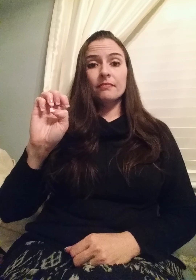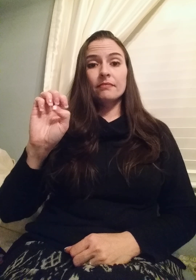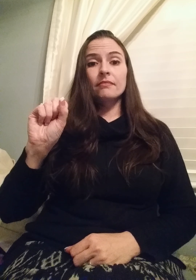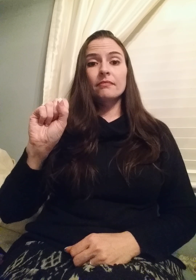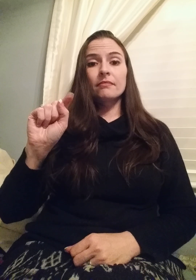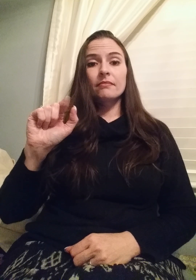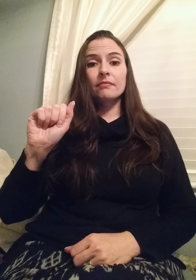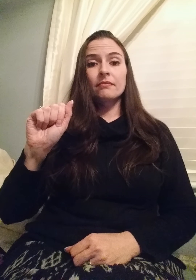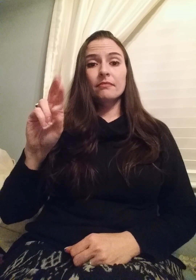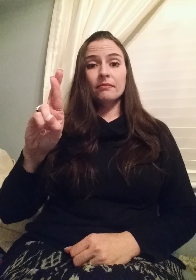.hudson@lonestar.edu.